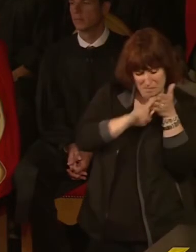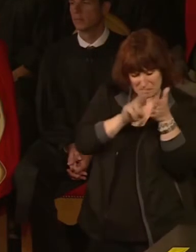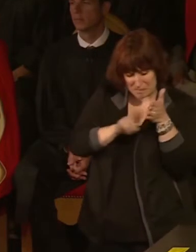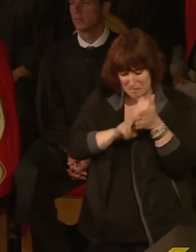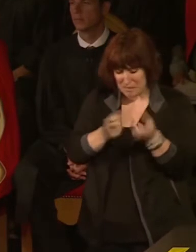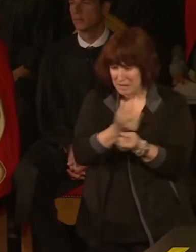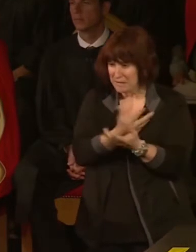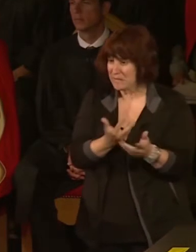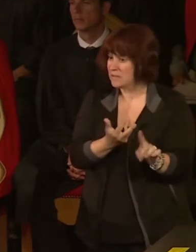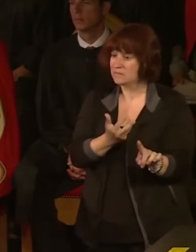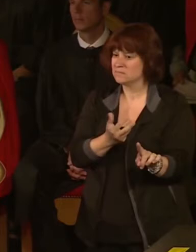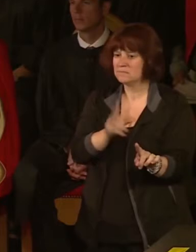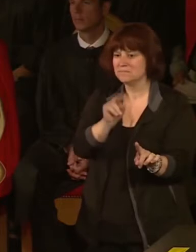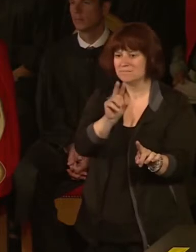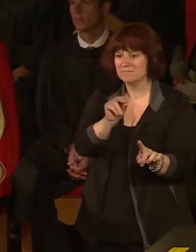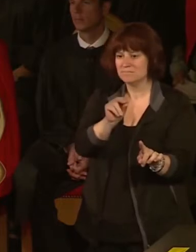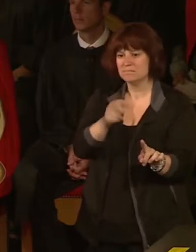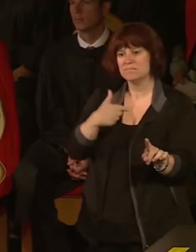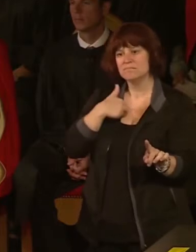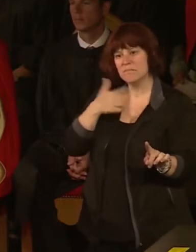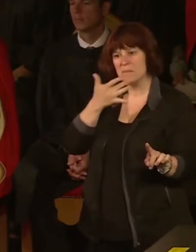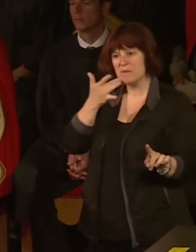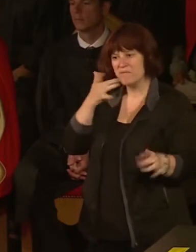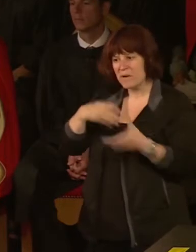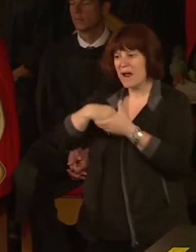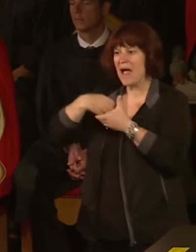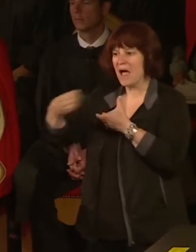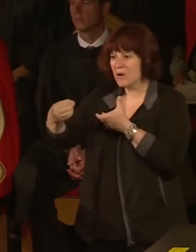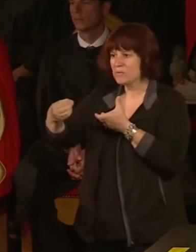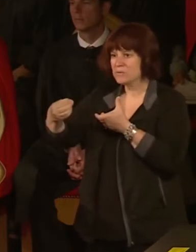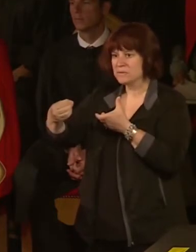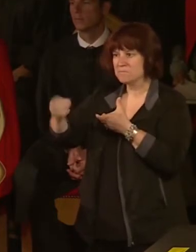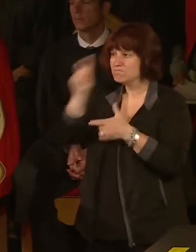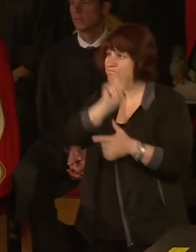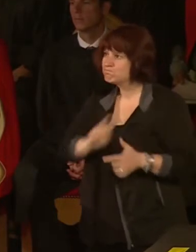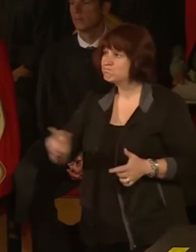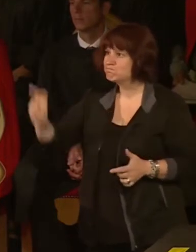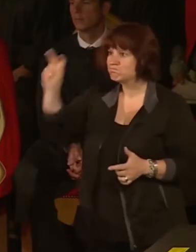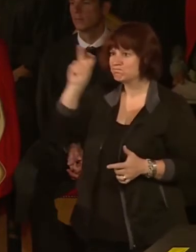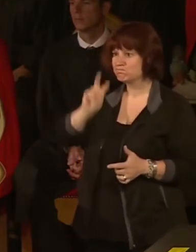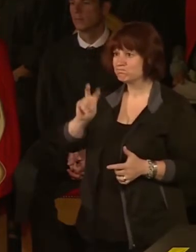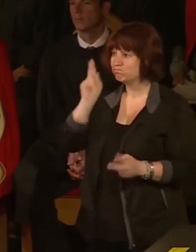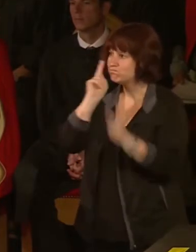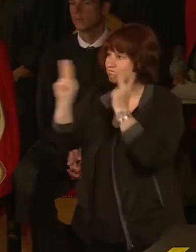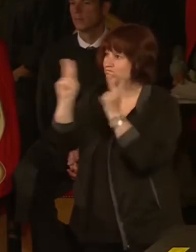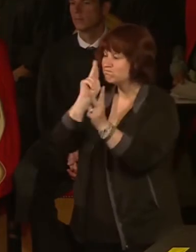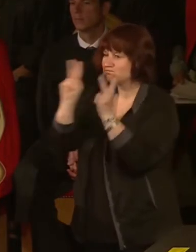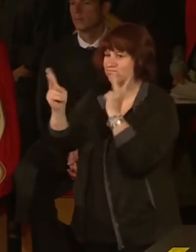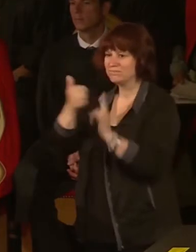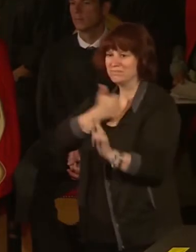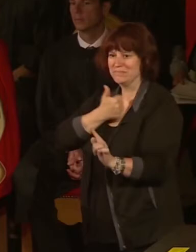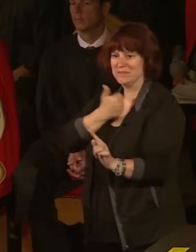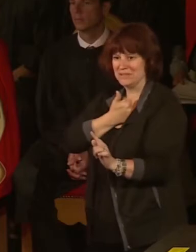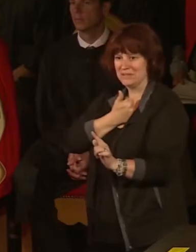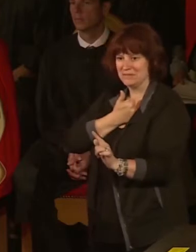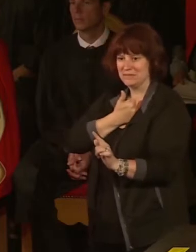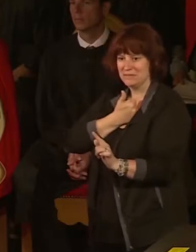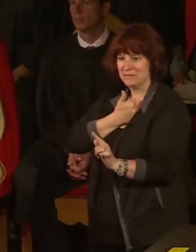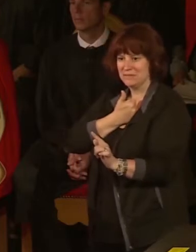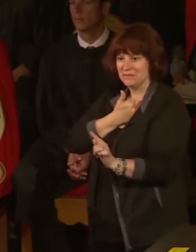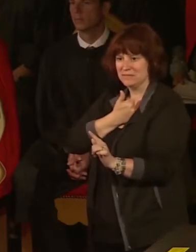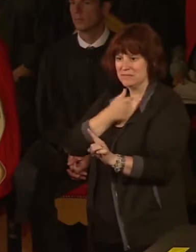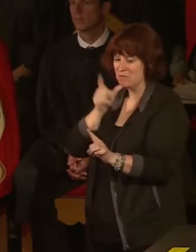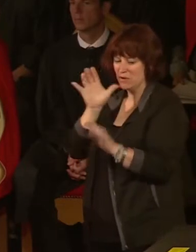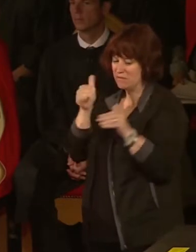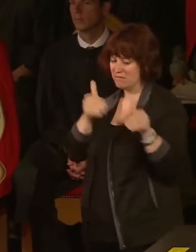North than they were to more field-based research, writing, and teaching in the North that curved away from the